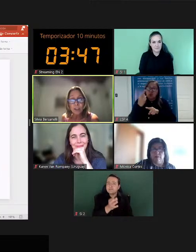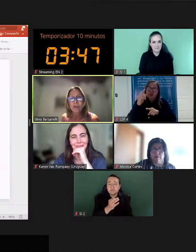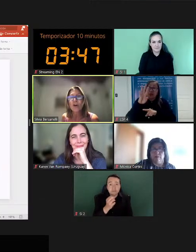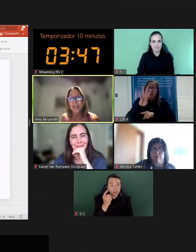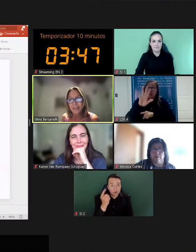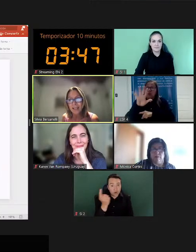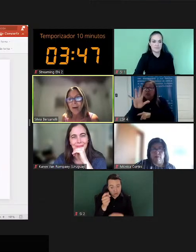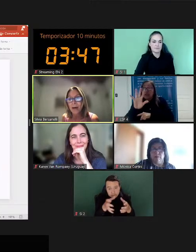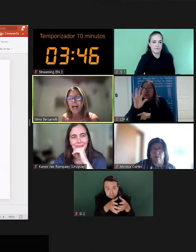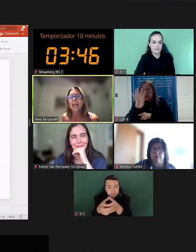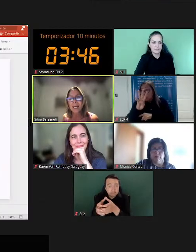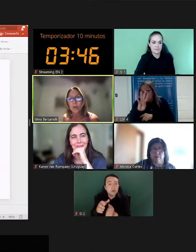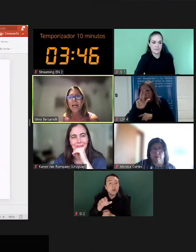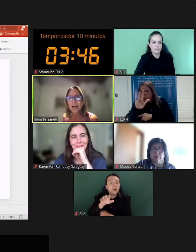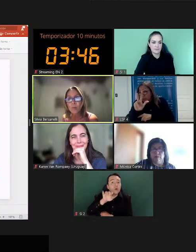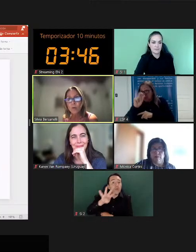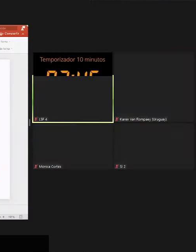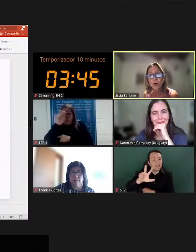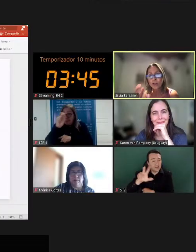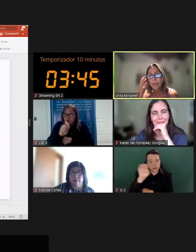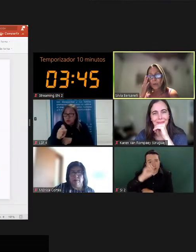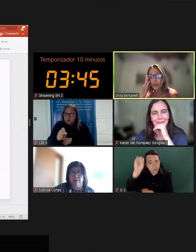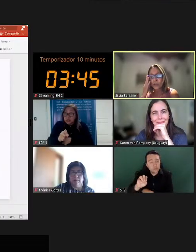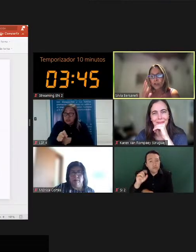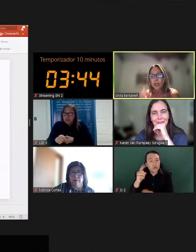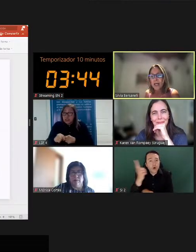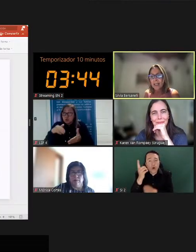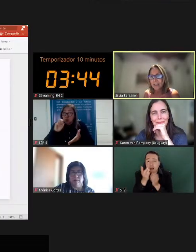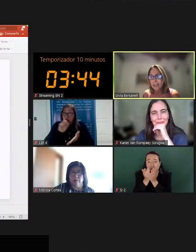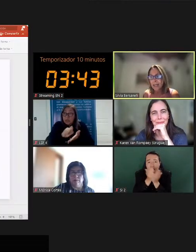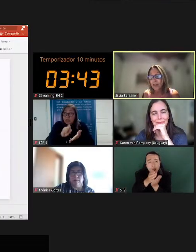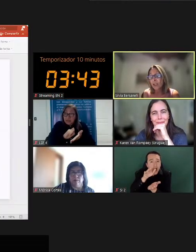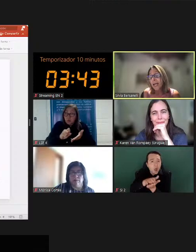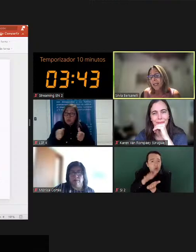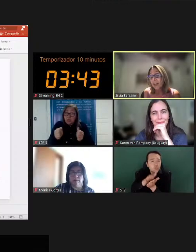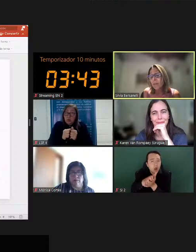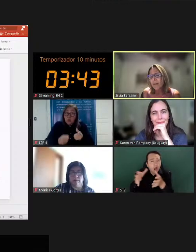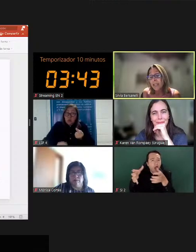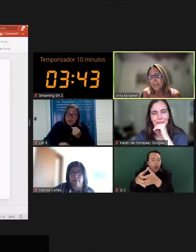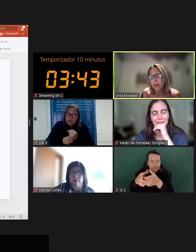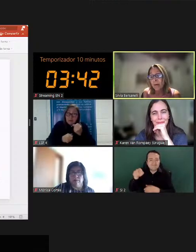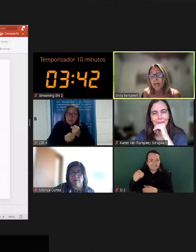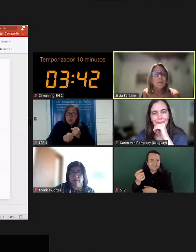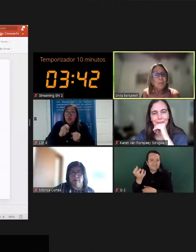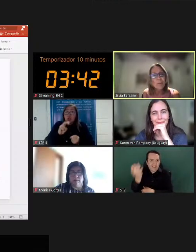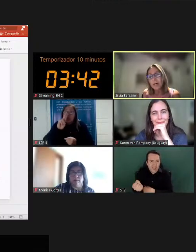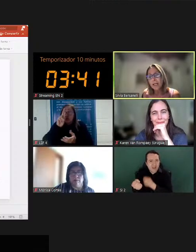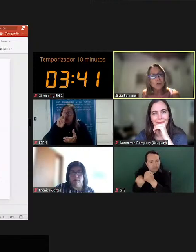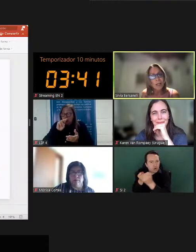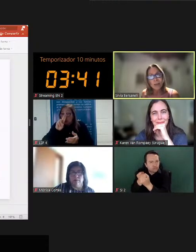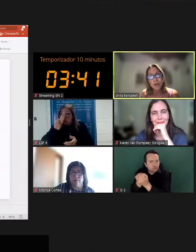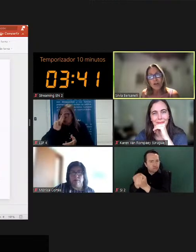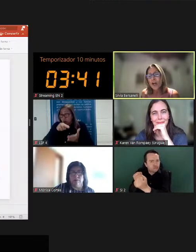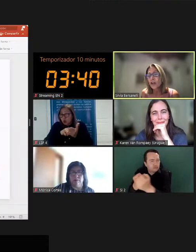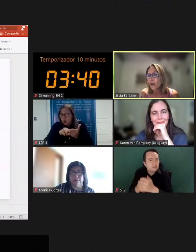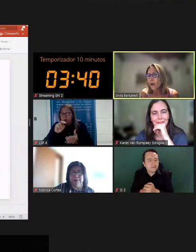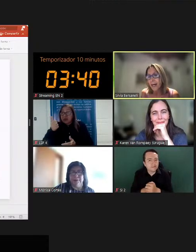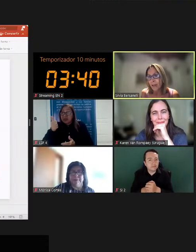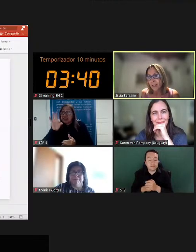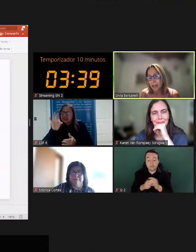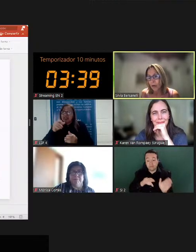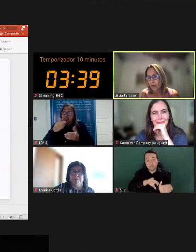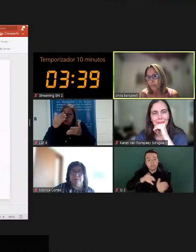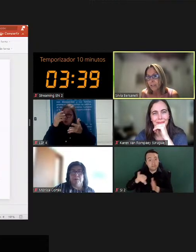only 43 percent was in common schools with the proper support in 2019